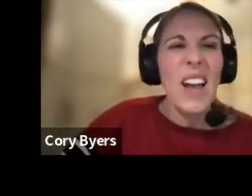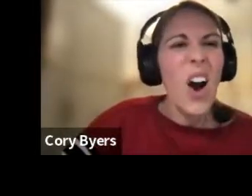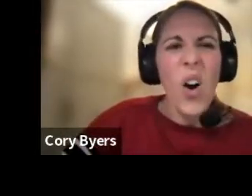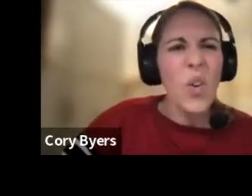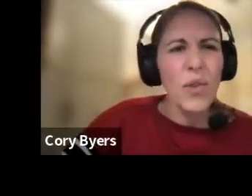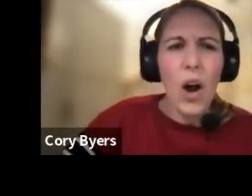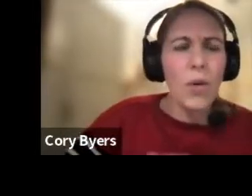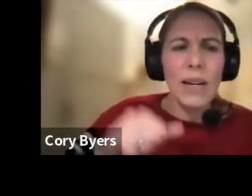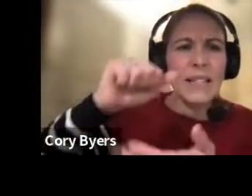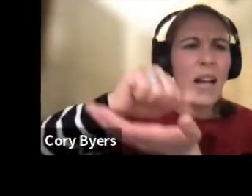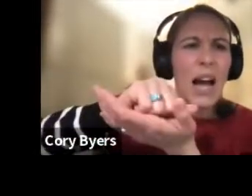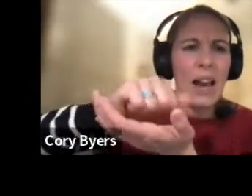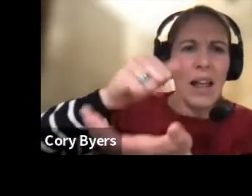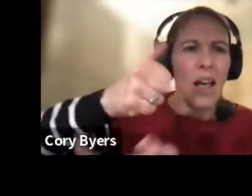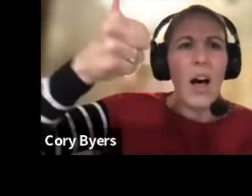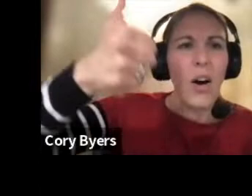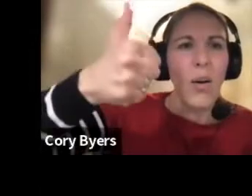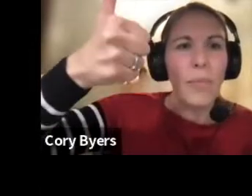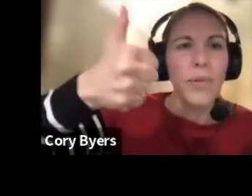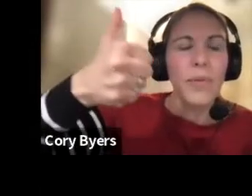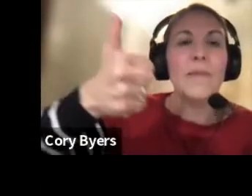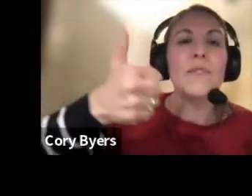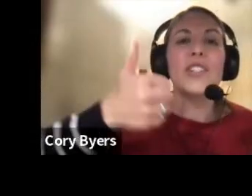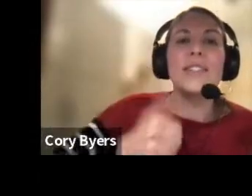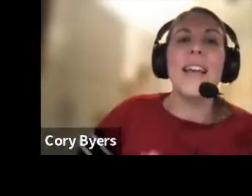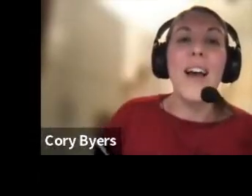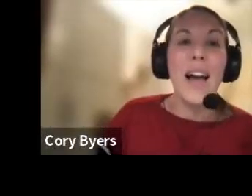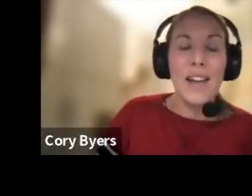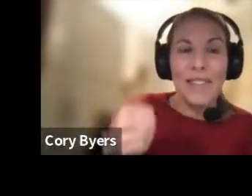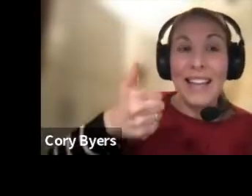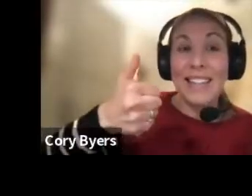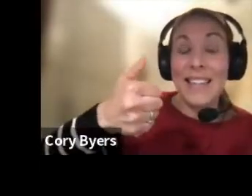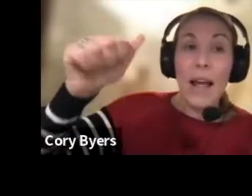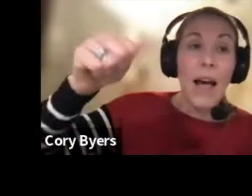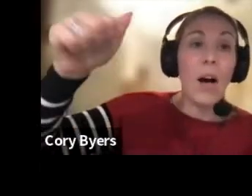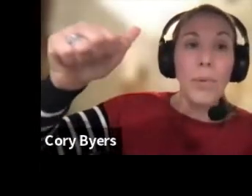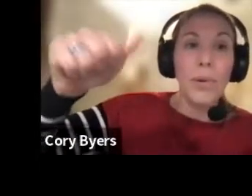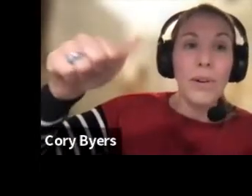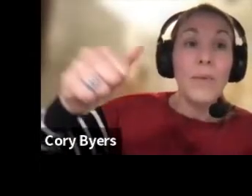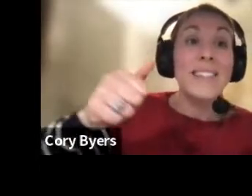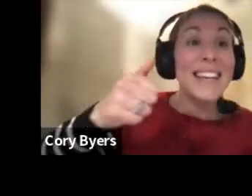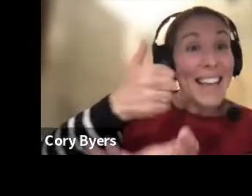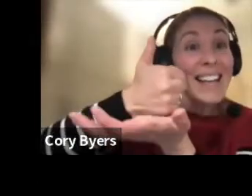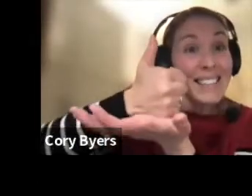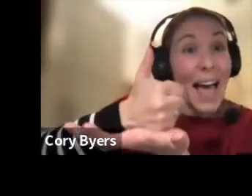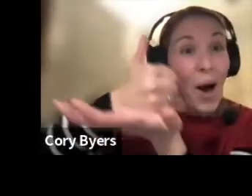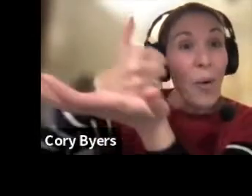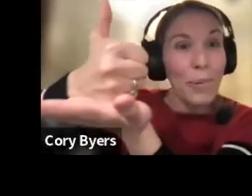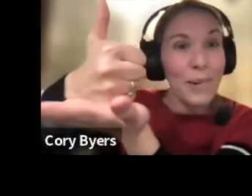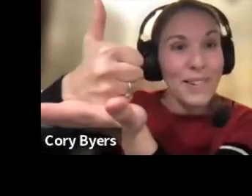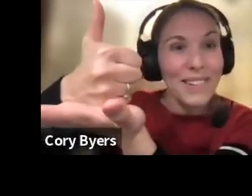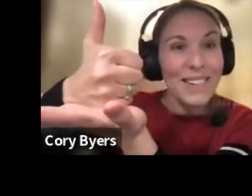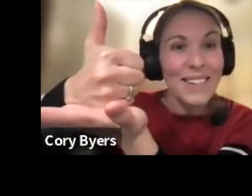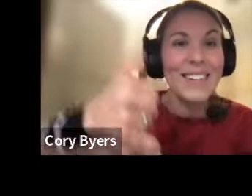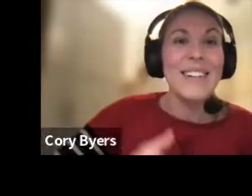want to say, oh no, it's not help. We would just say, if they said help, we'd say, yes, help. So